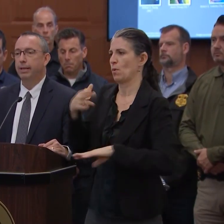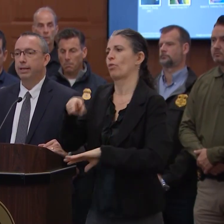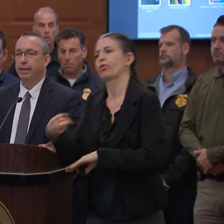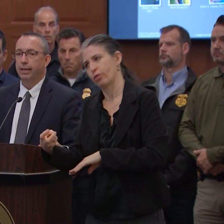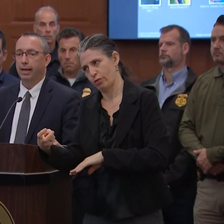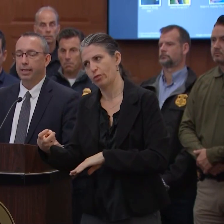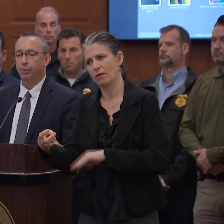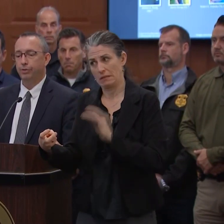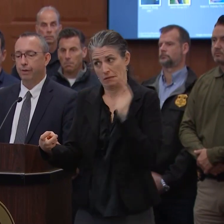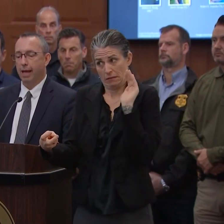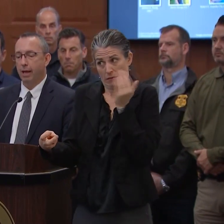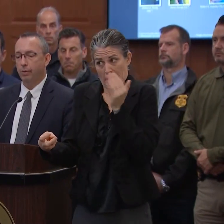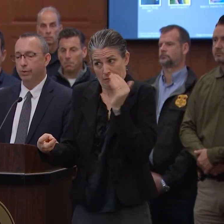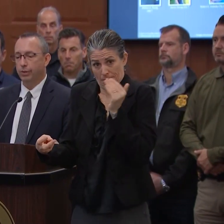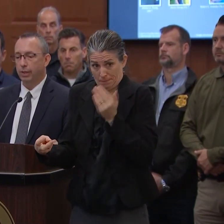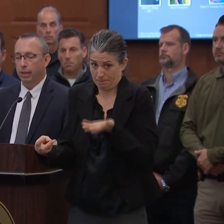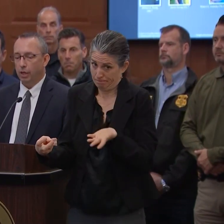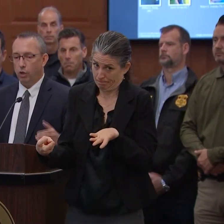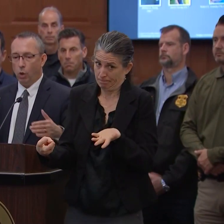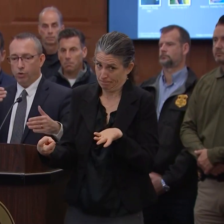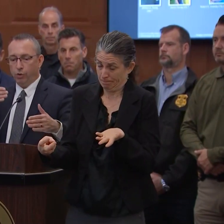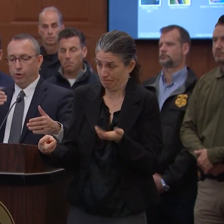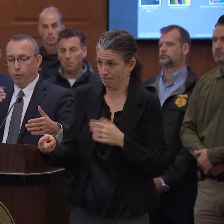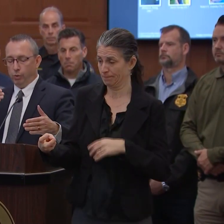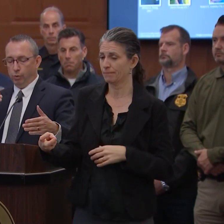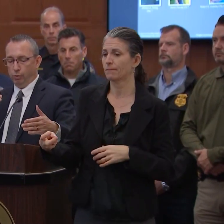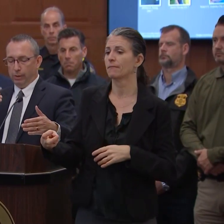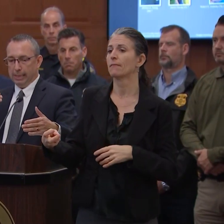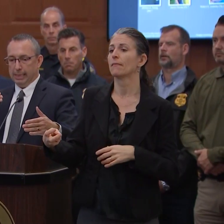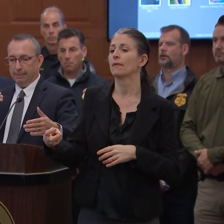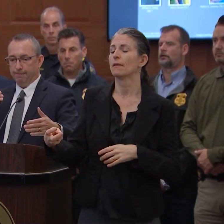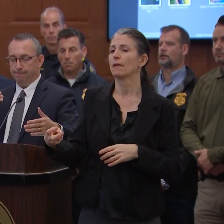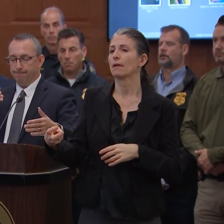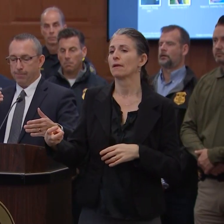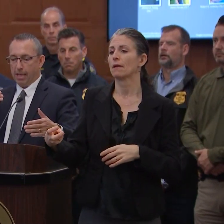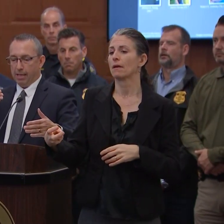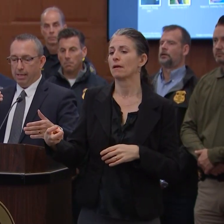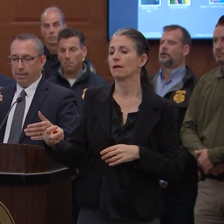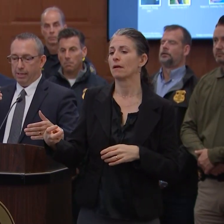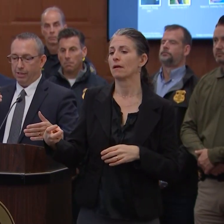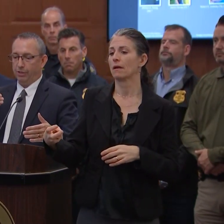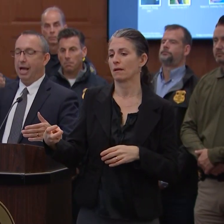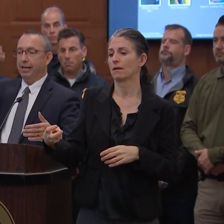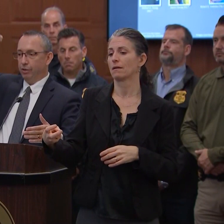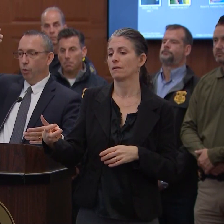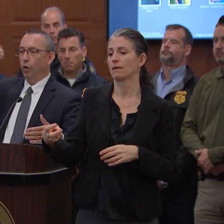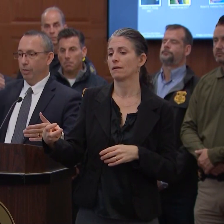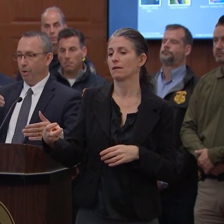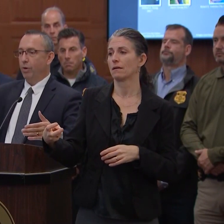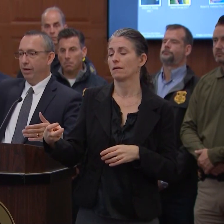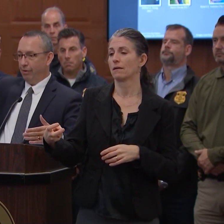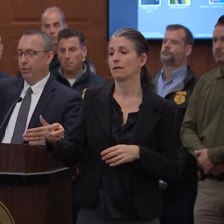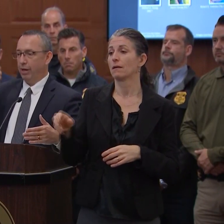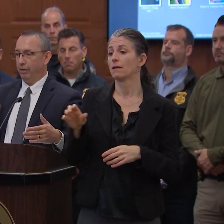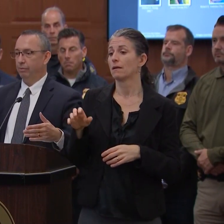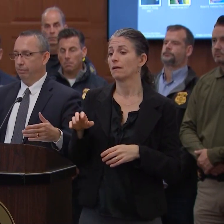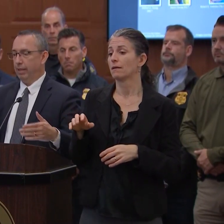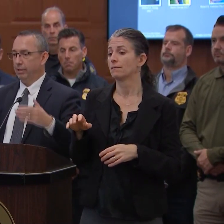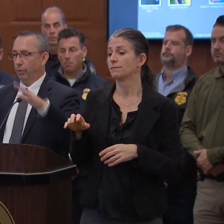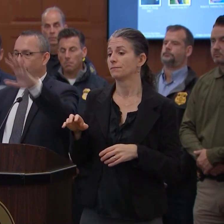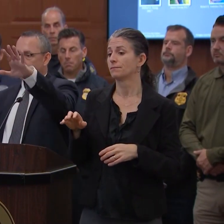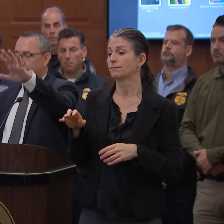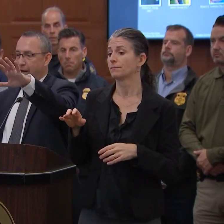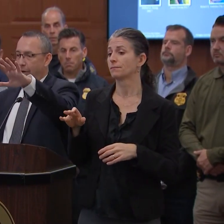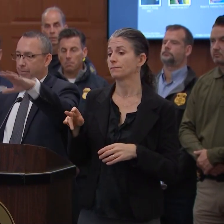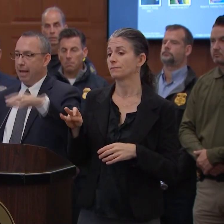time. He was found closer to the sliding door component of the trailer,